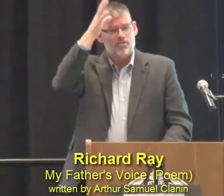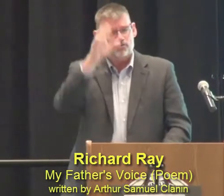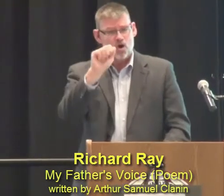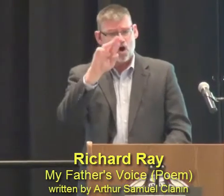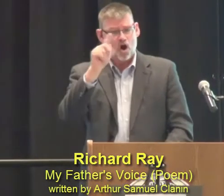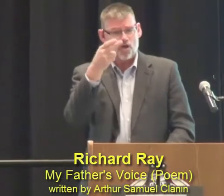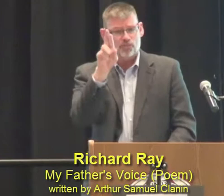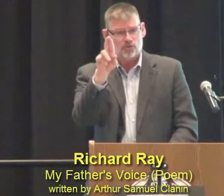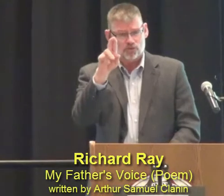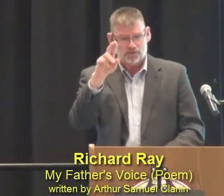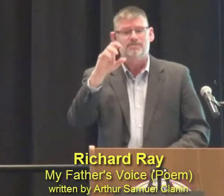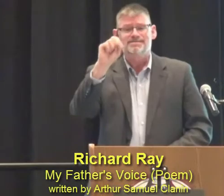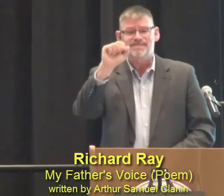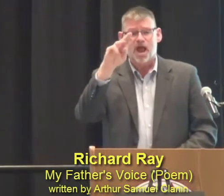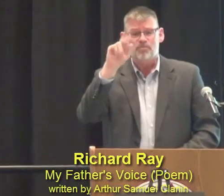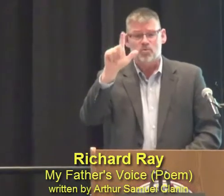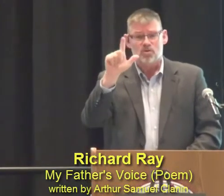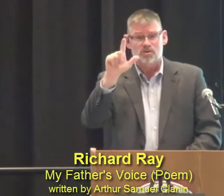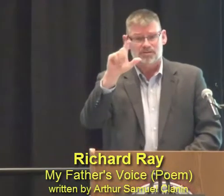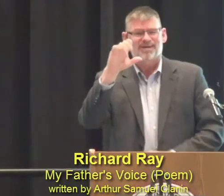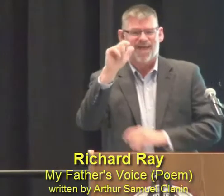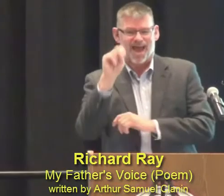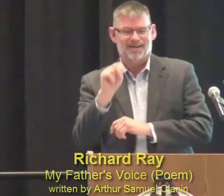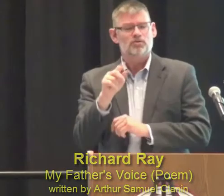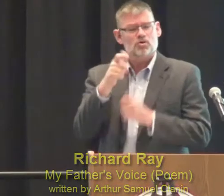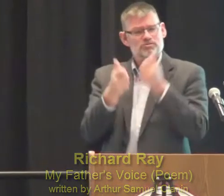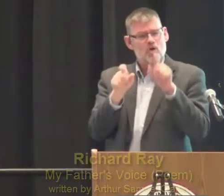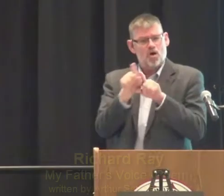by Roxanne's father, Arthur Samuel.